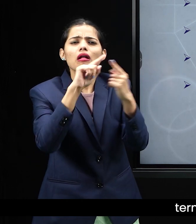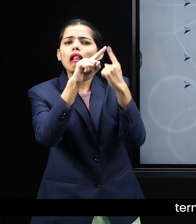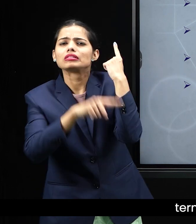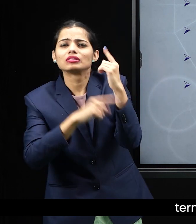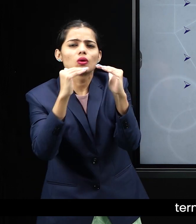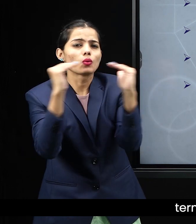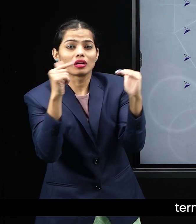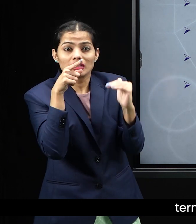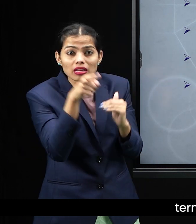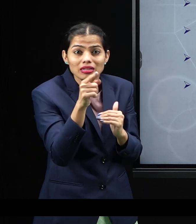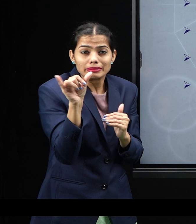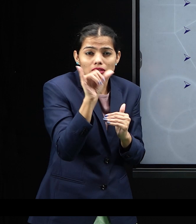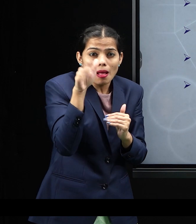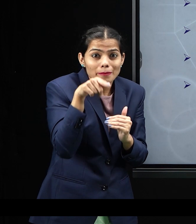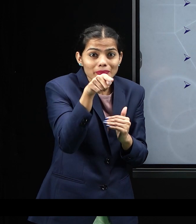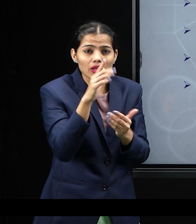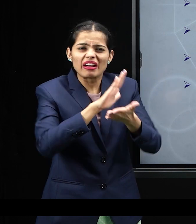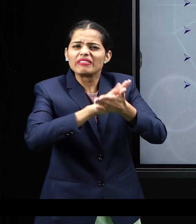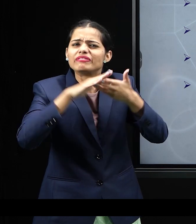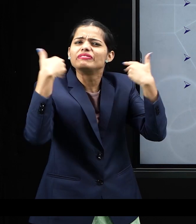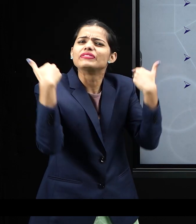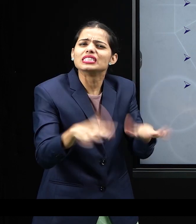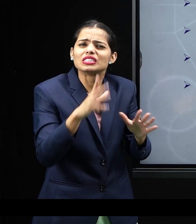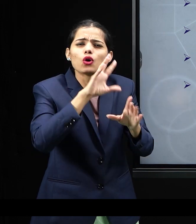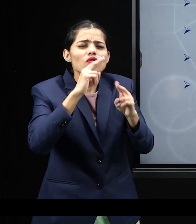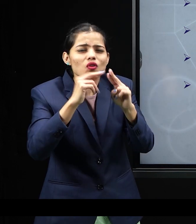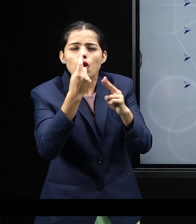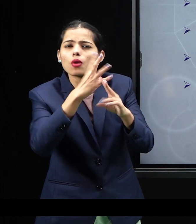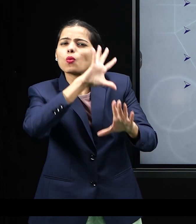comes to an end, the decimal is called a terminating decimal.